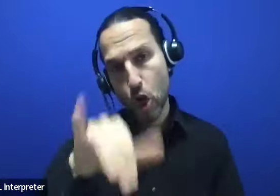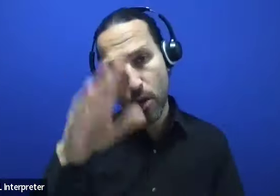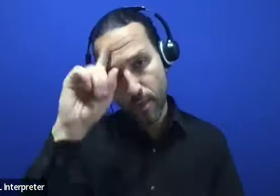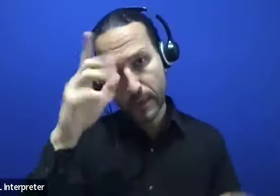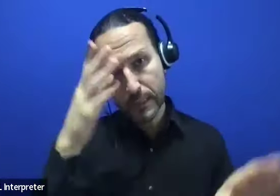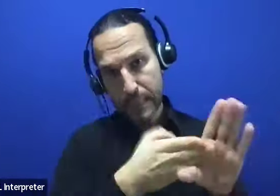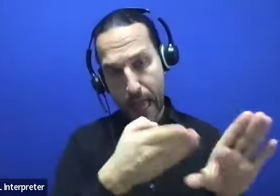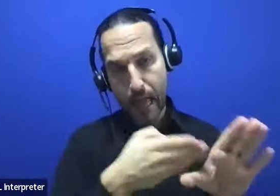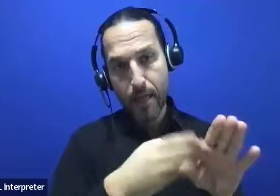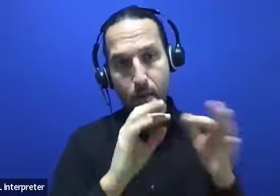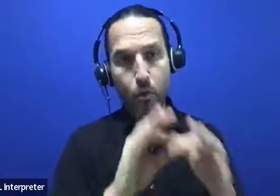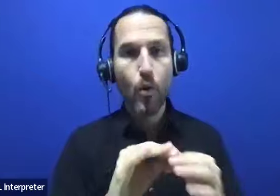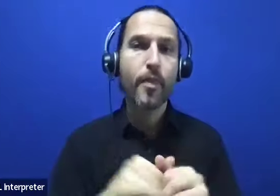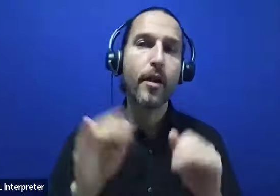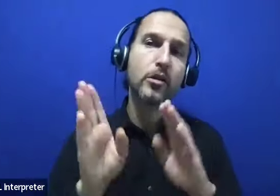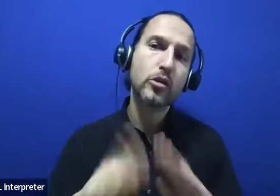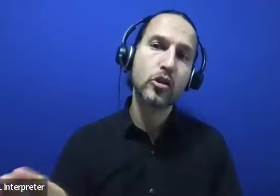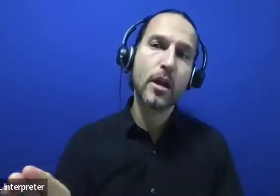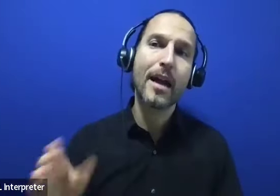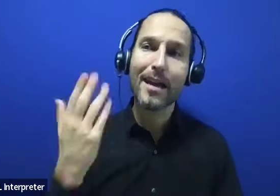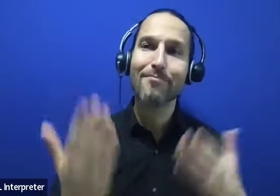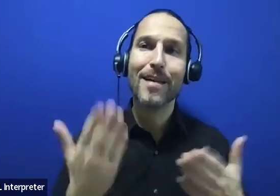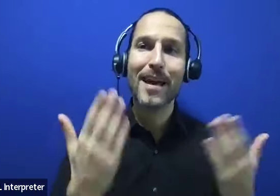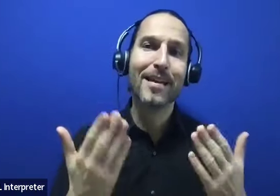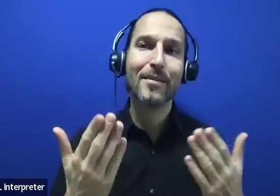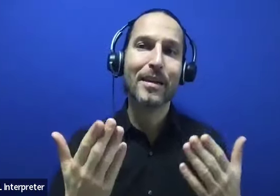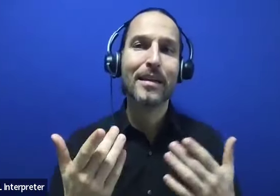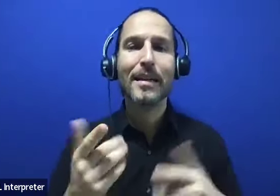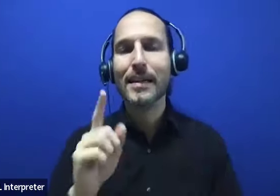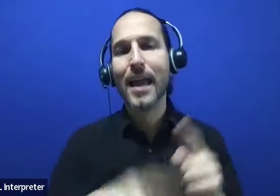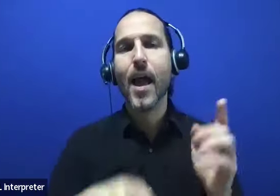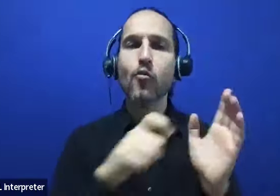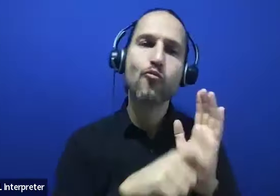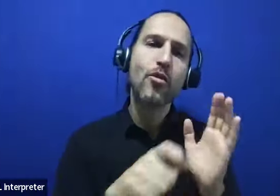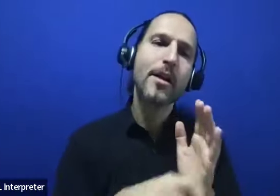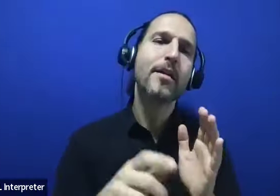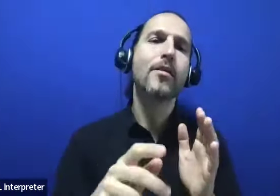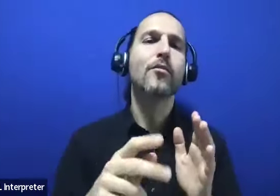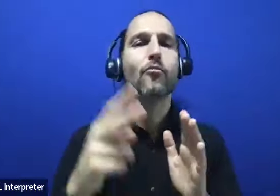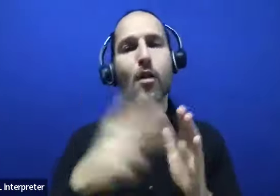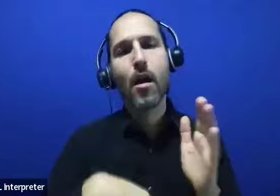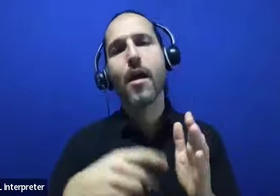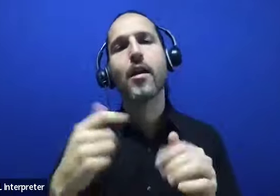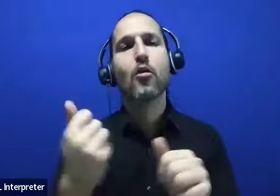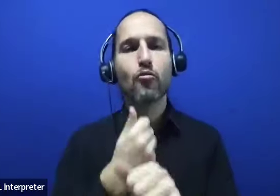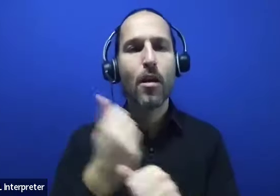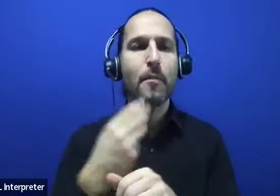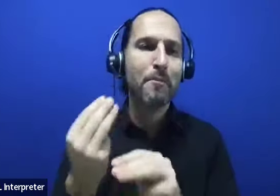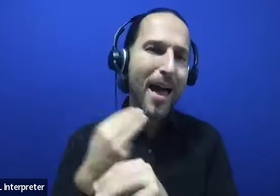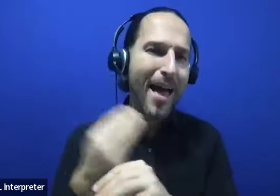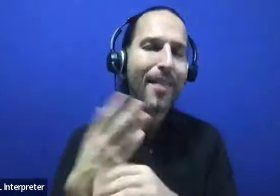psychological construct that we talk about kids who can maybe not do reading, writing, arithmetic very well, but they're very good at